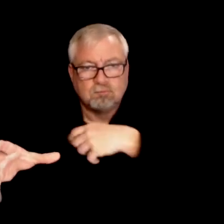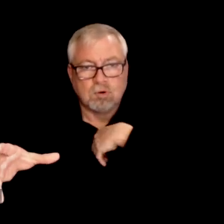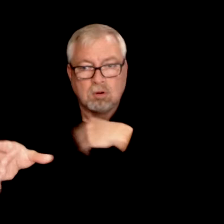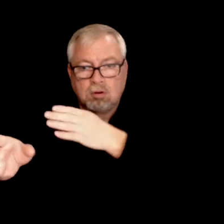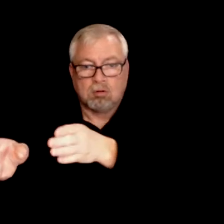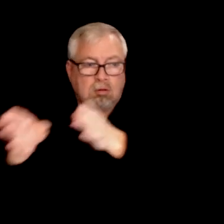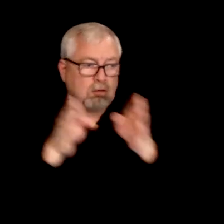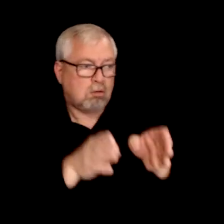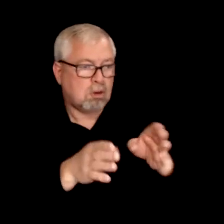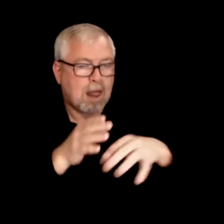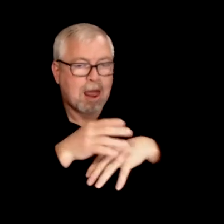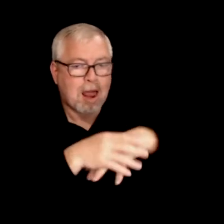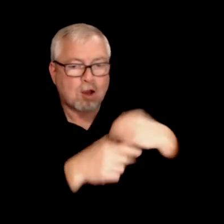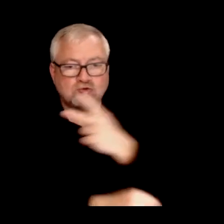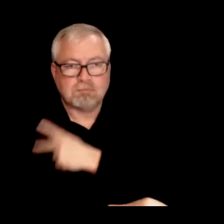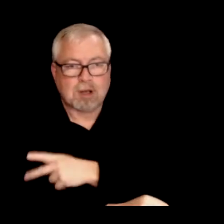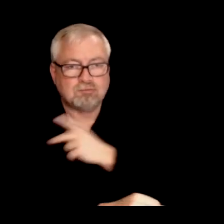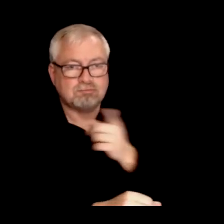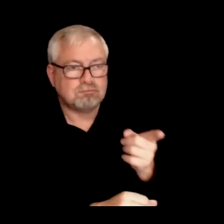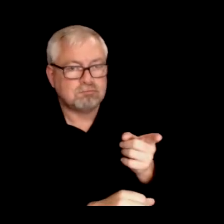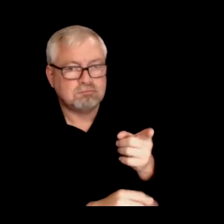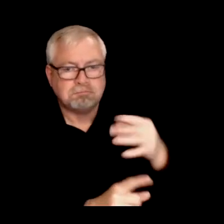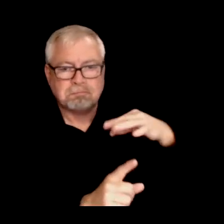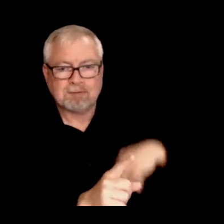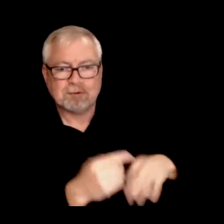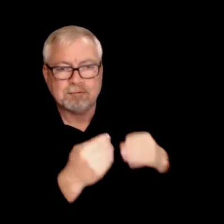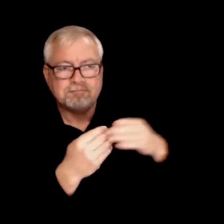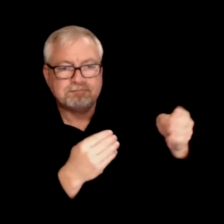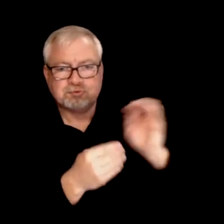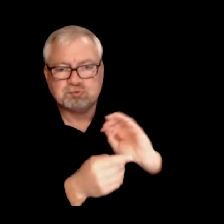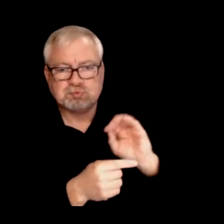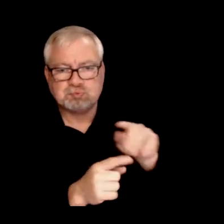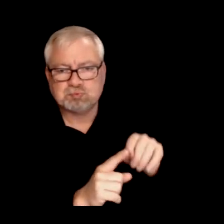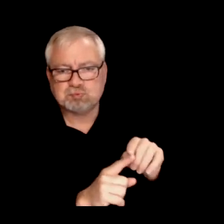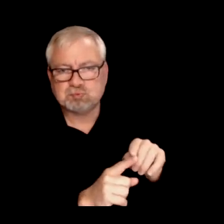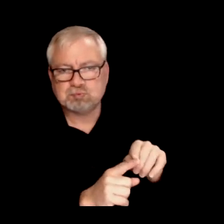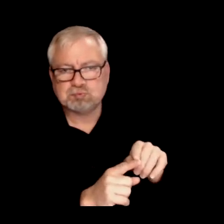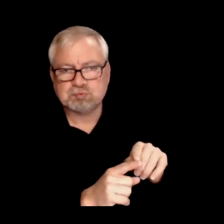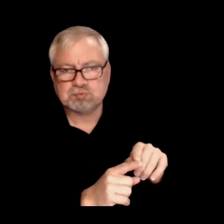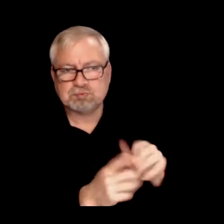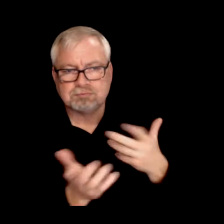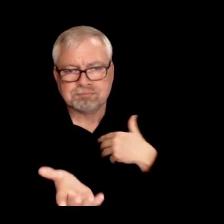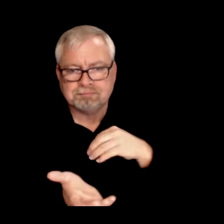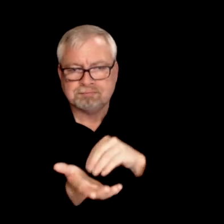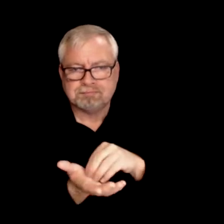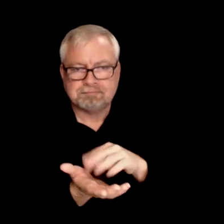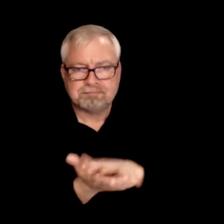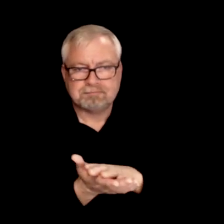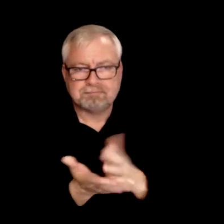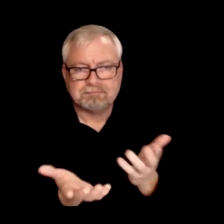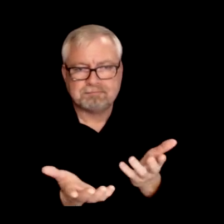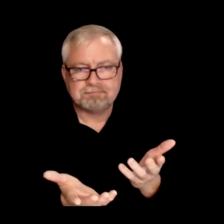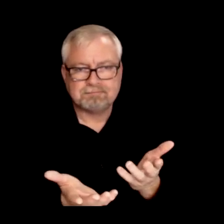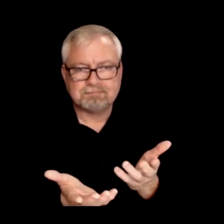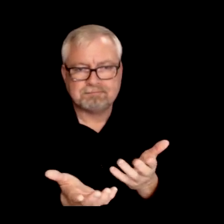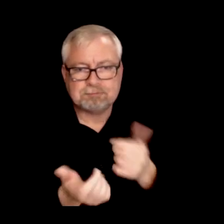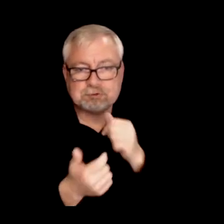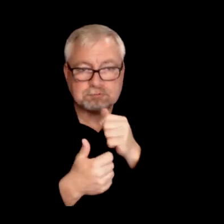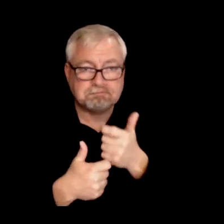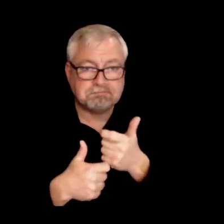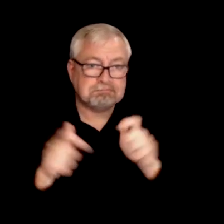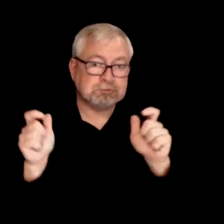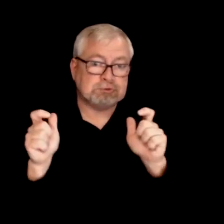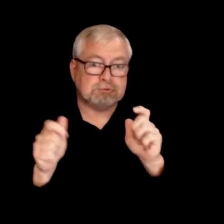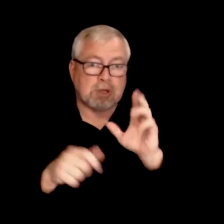benefit. And yes, because there hasn't been as large of an uptake yet,